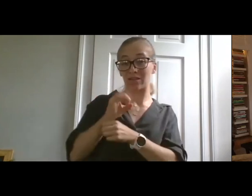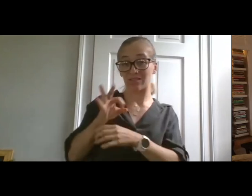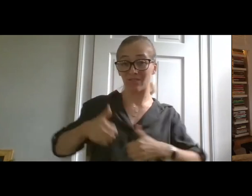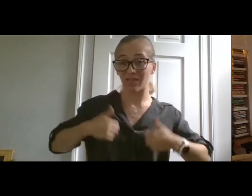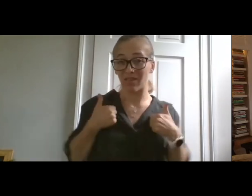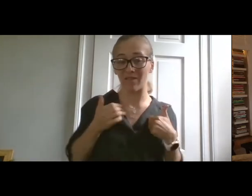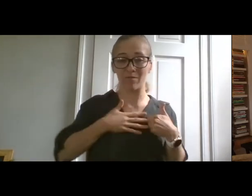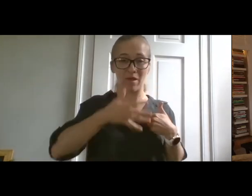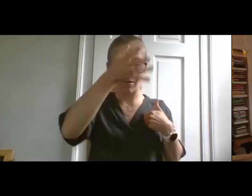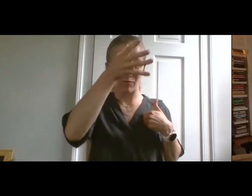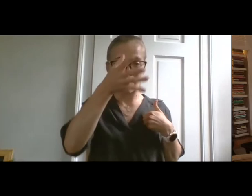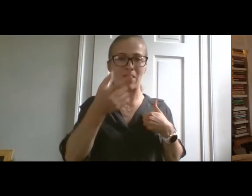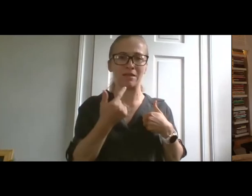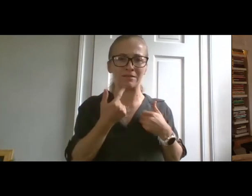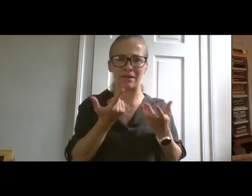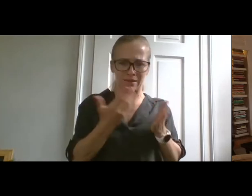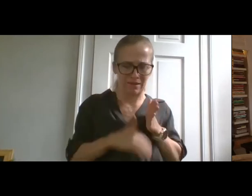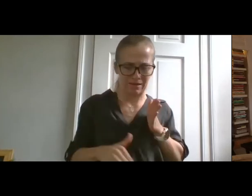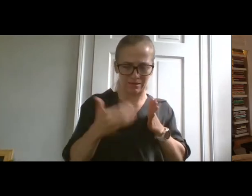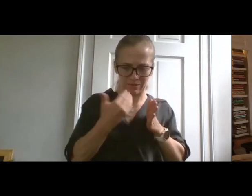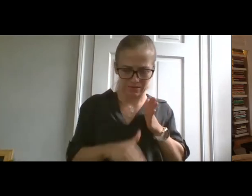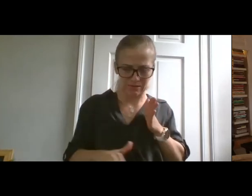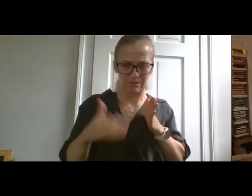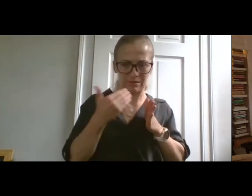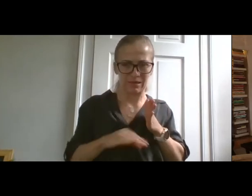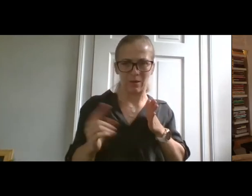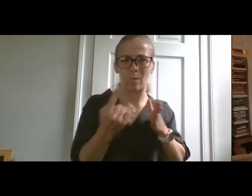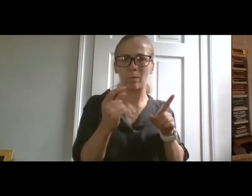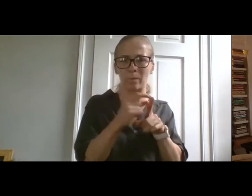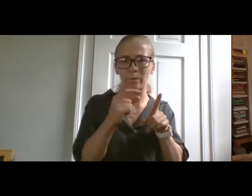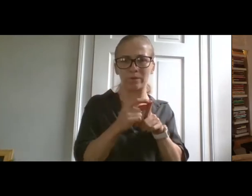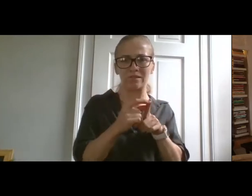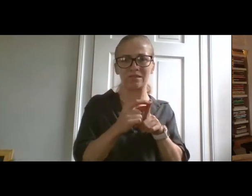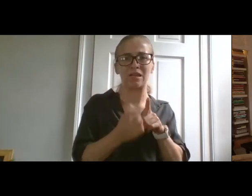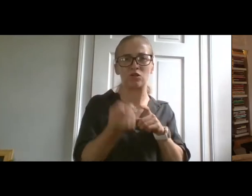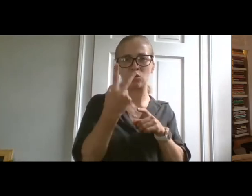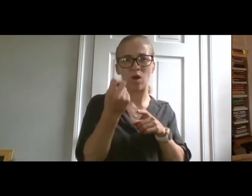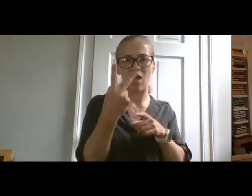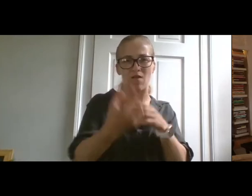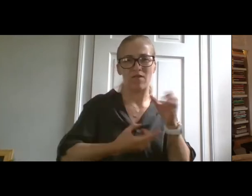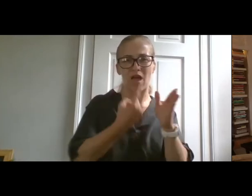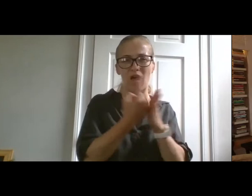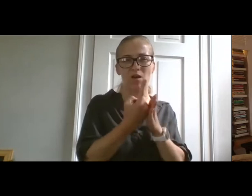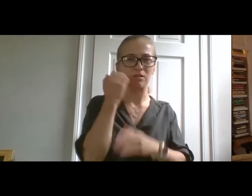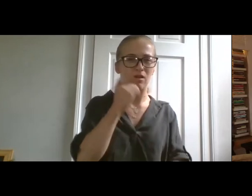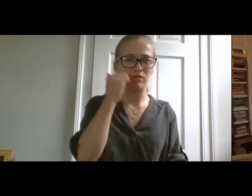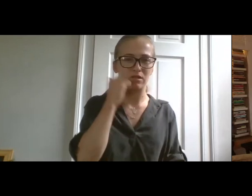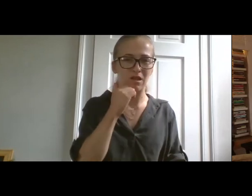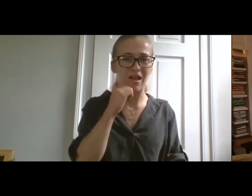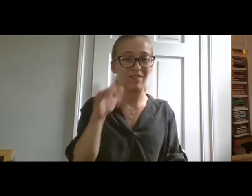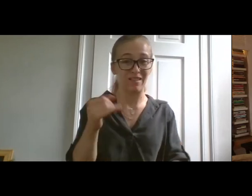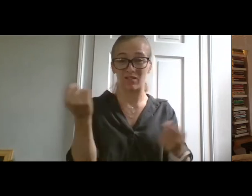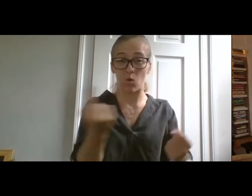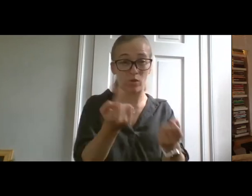my grandfather repeats his final words, his only words, 12 hours a day, as if all he has left is